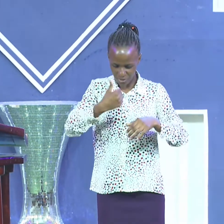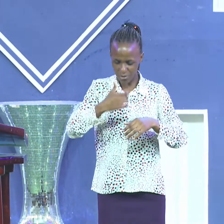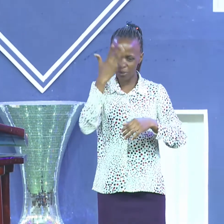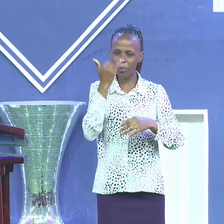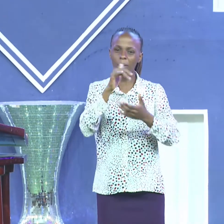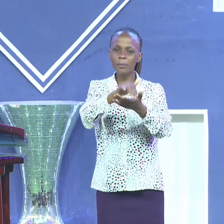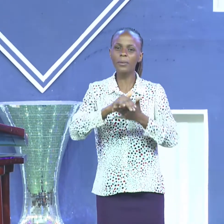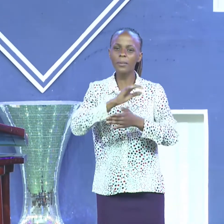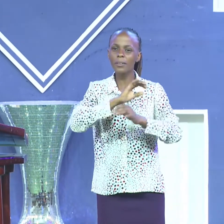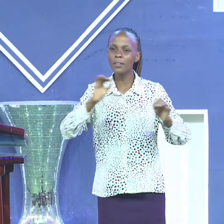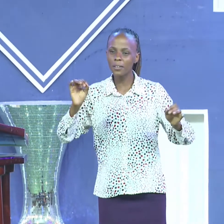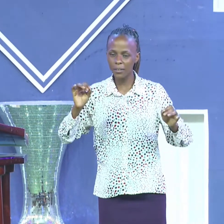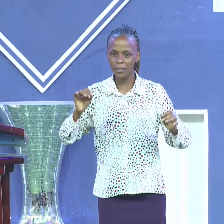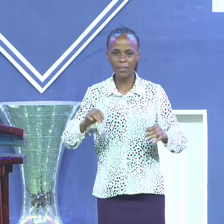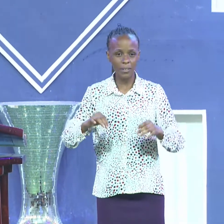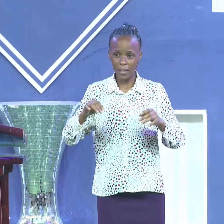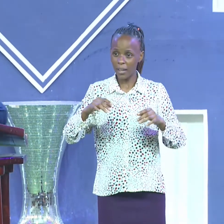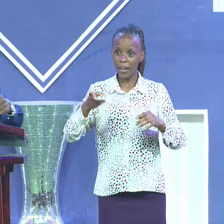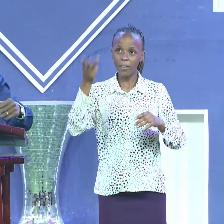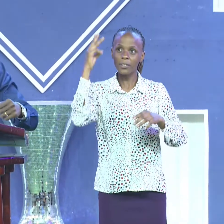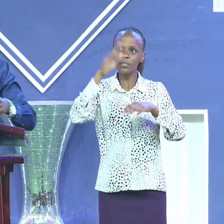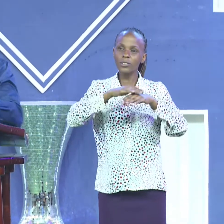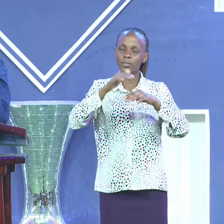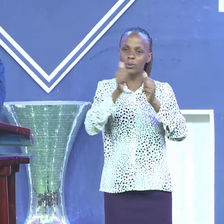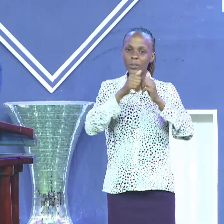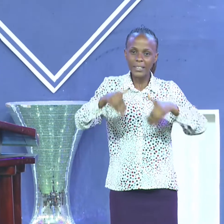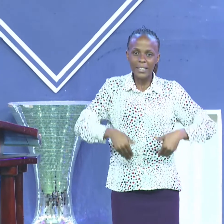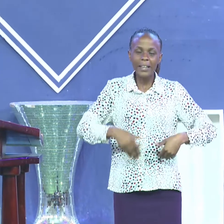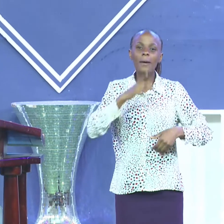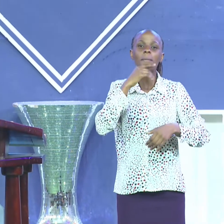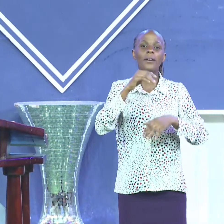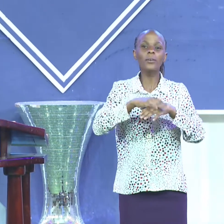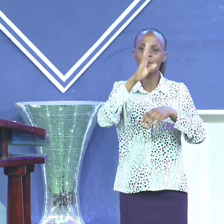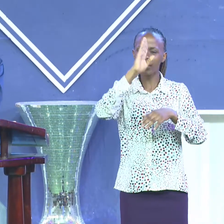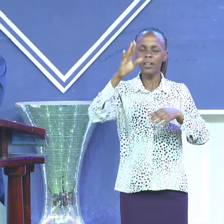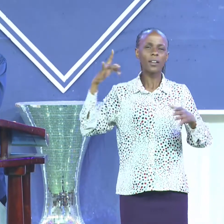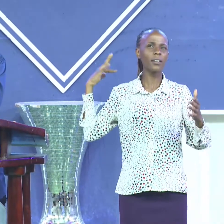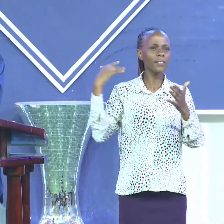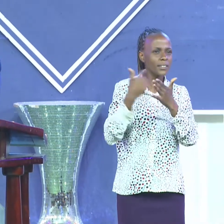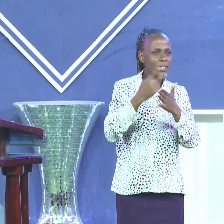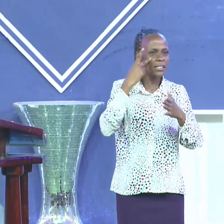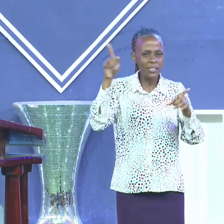not married. I was with a young man on Sunday. I used to